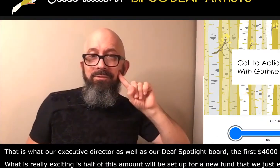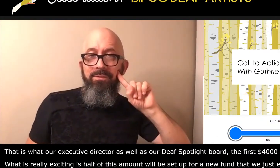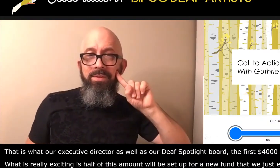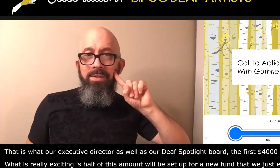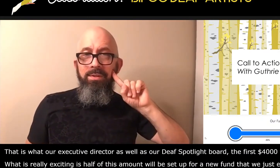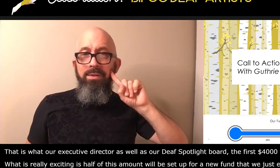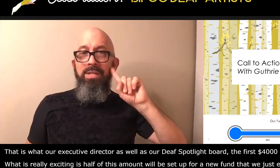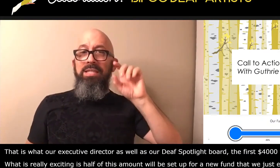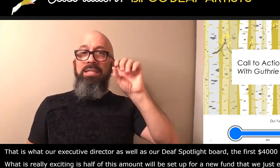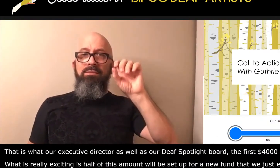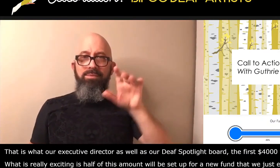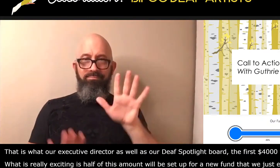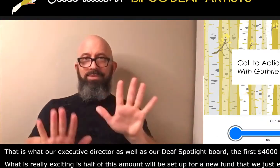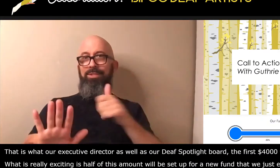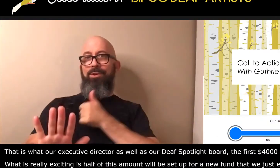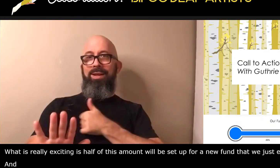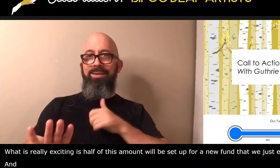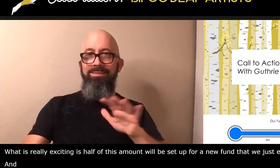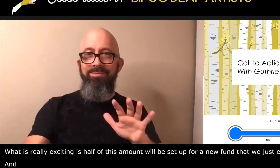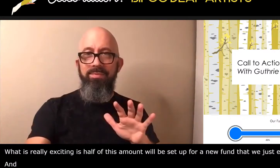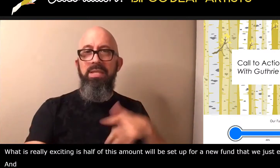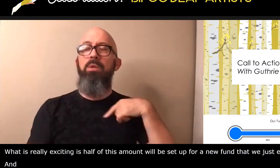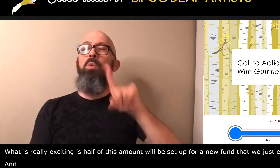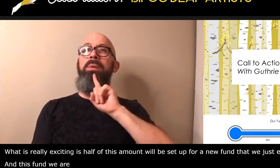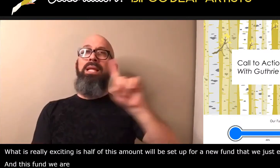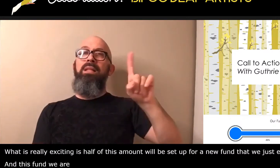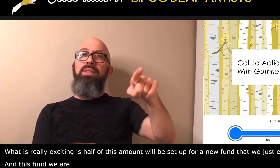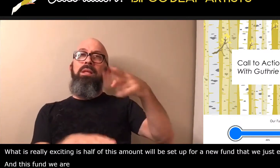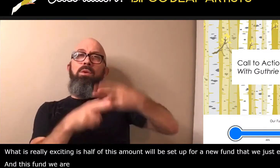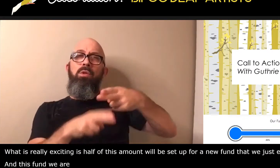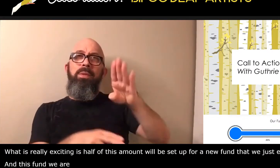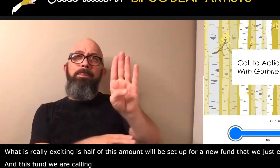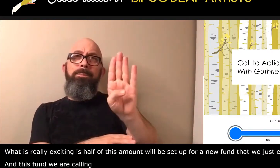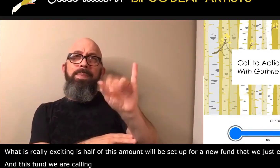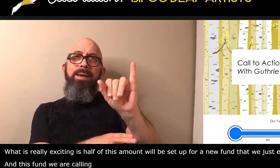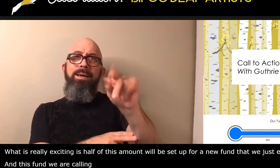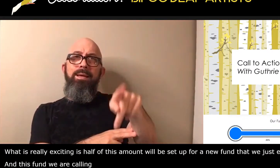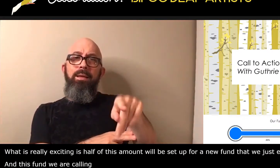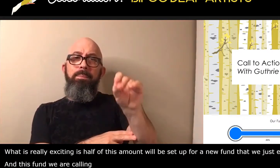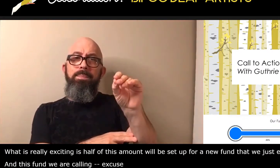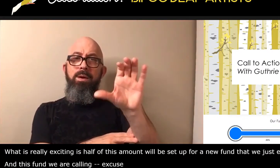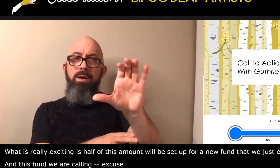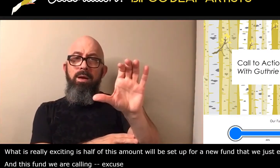And this fund we are calling, the